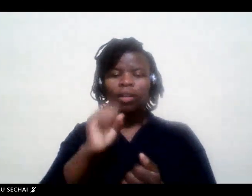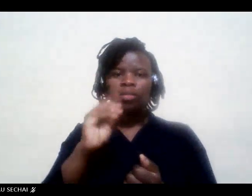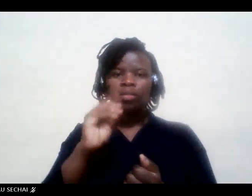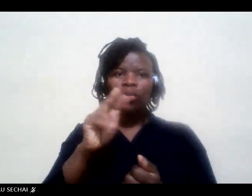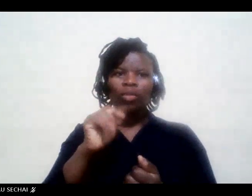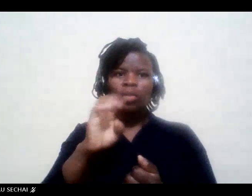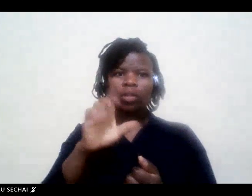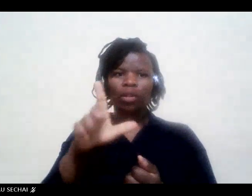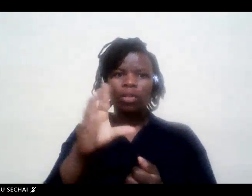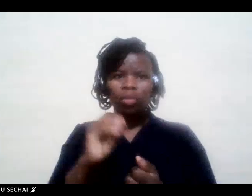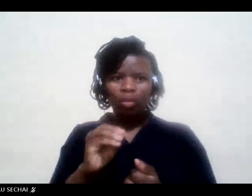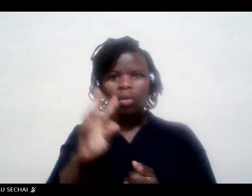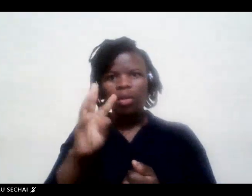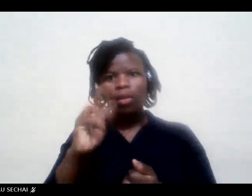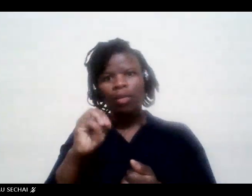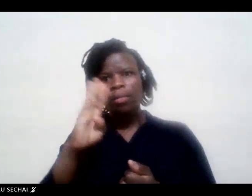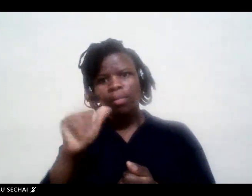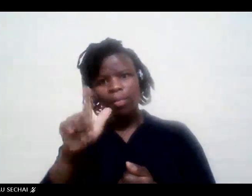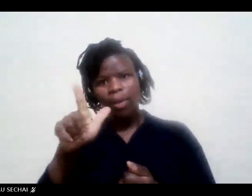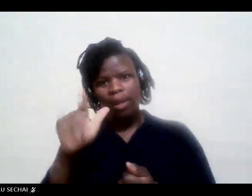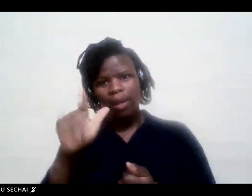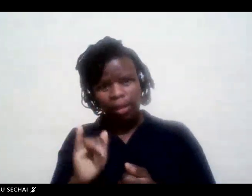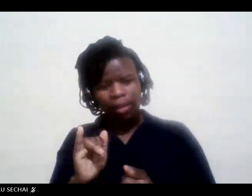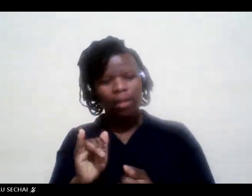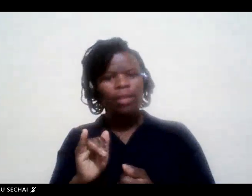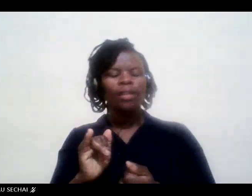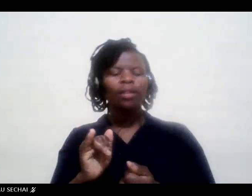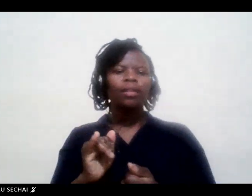Kelebohile. Yeah. Any of you wants to add anything?